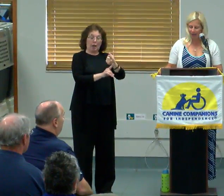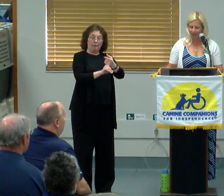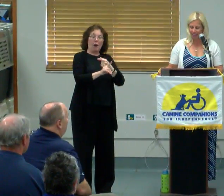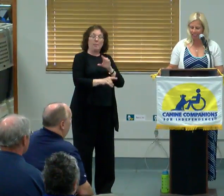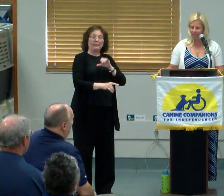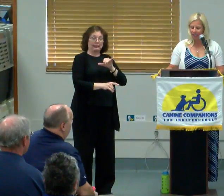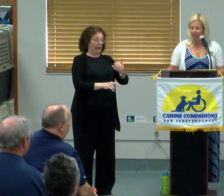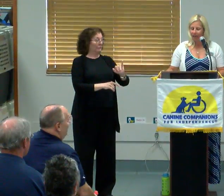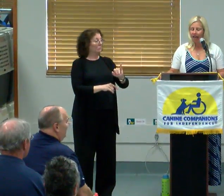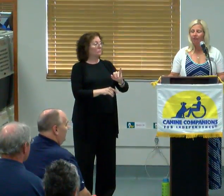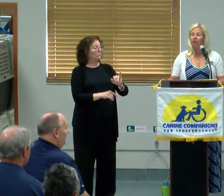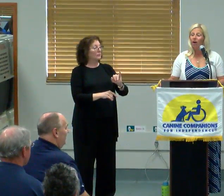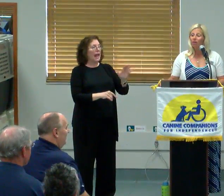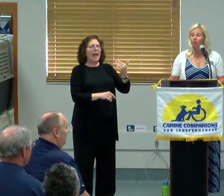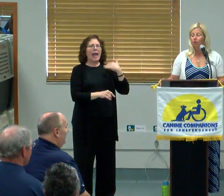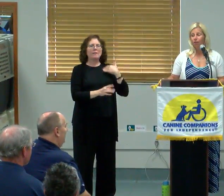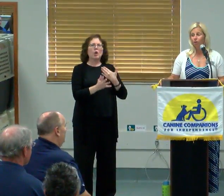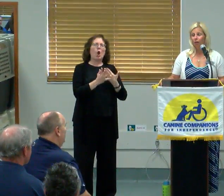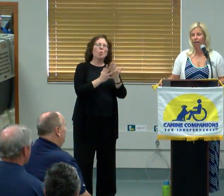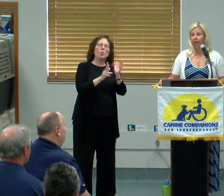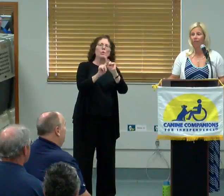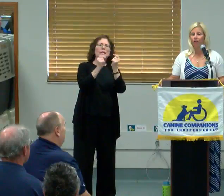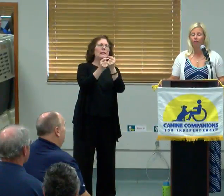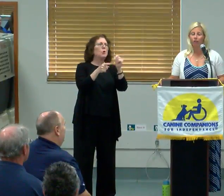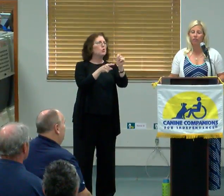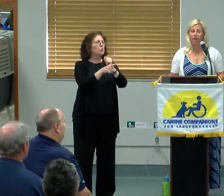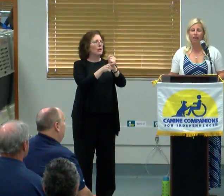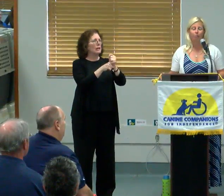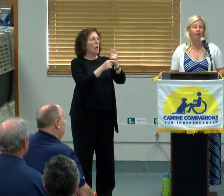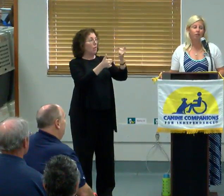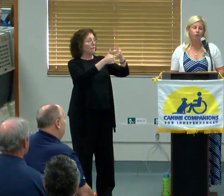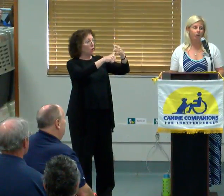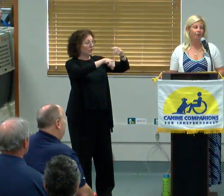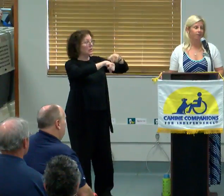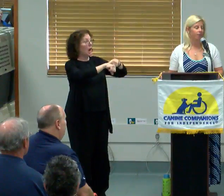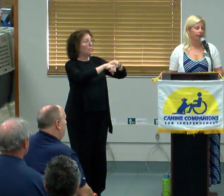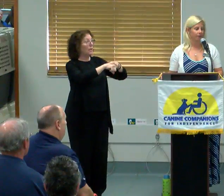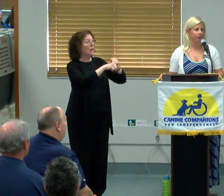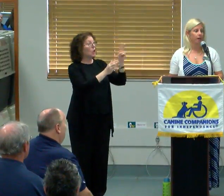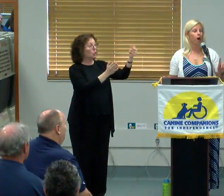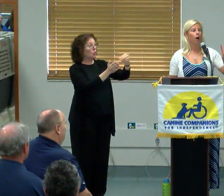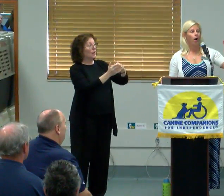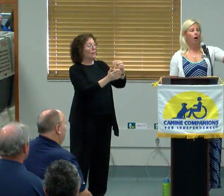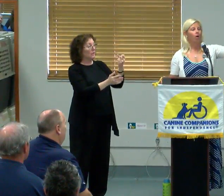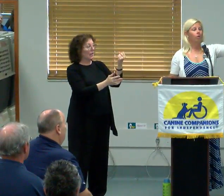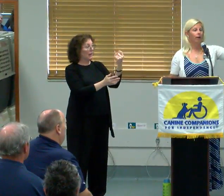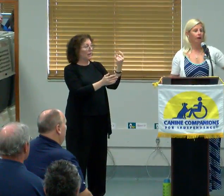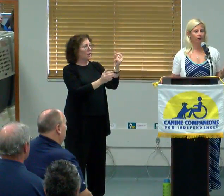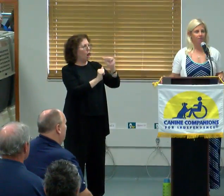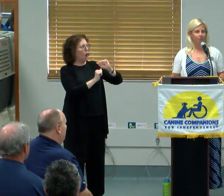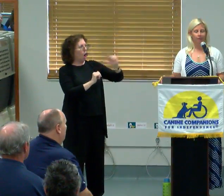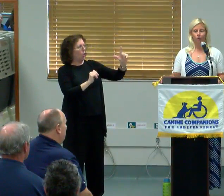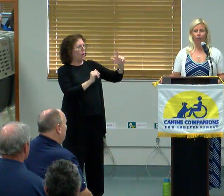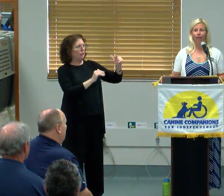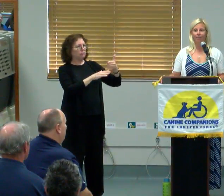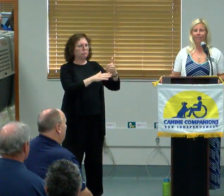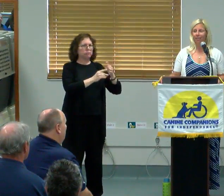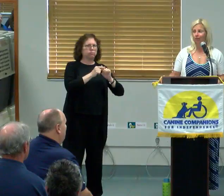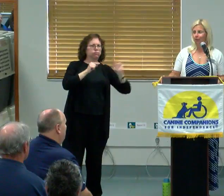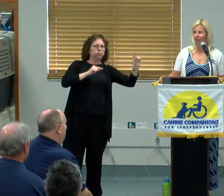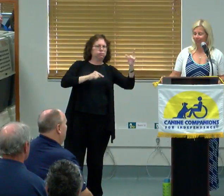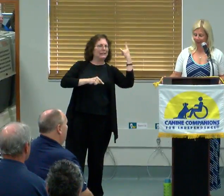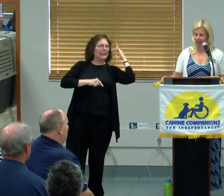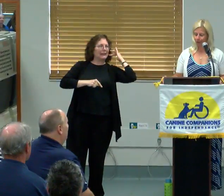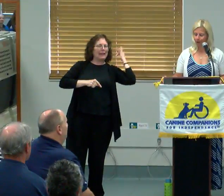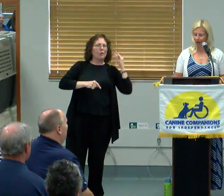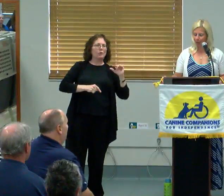Canine Companions, having gone through team training the first time in 2011, all the way across the country in